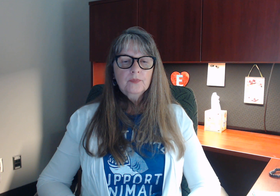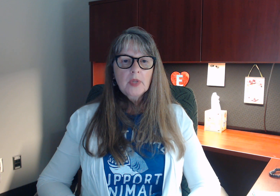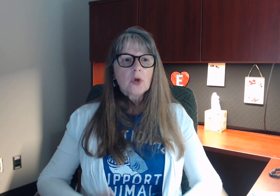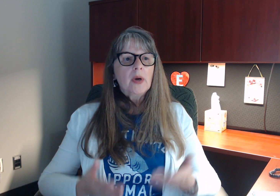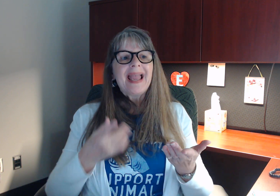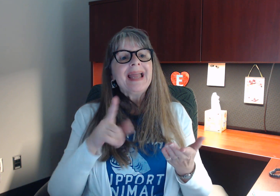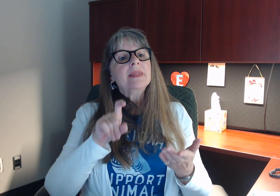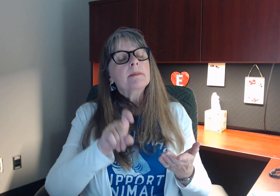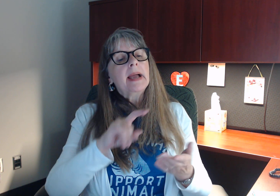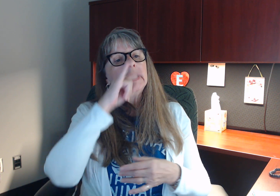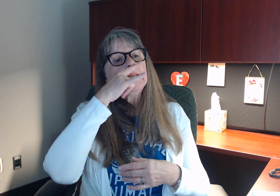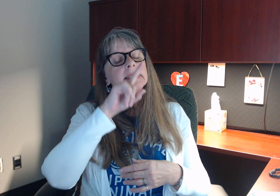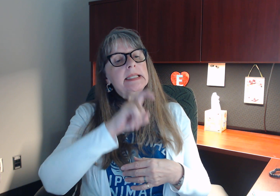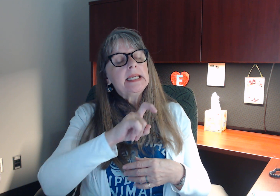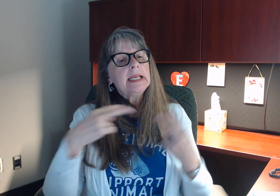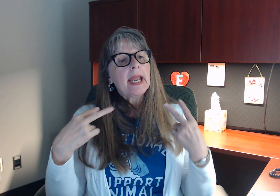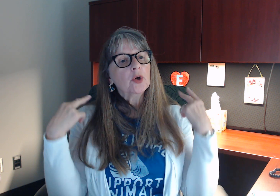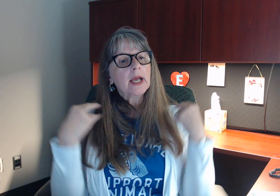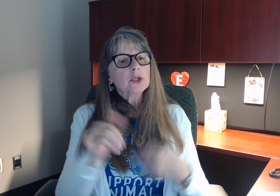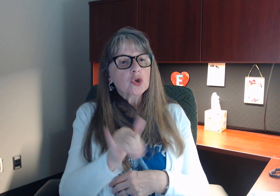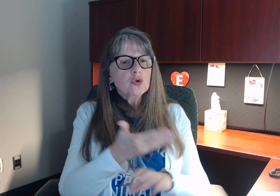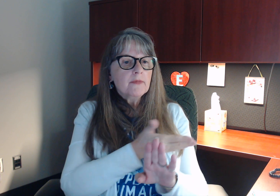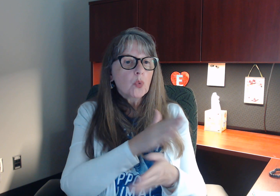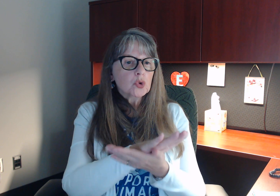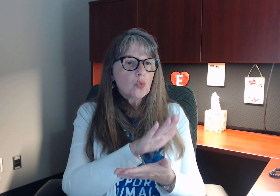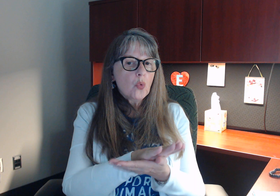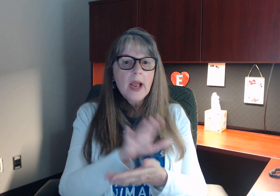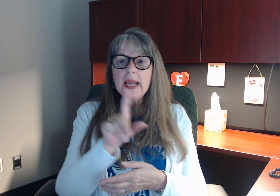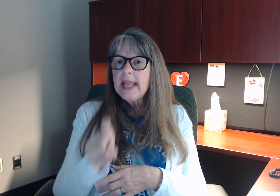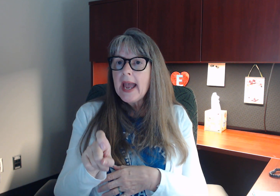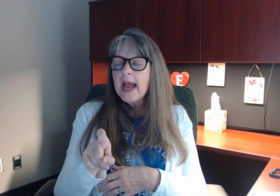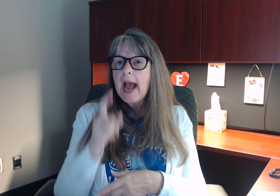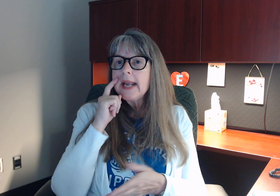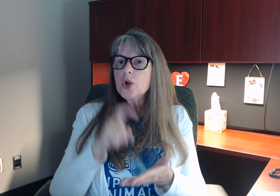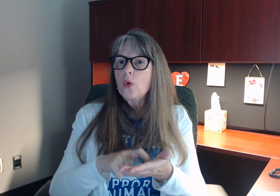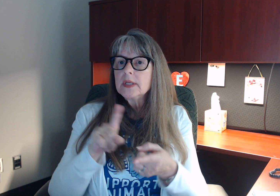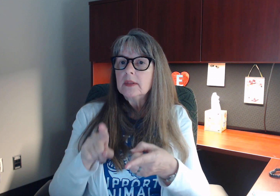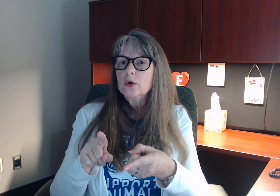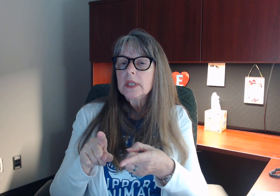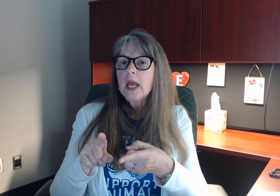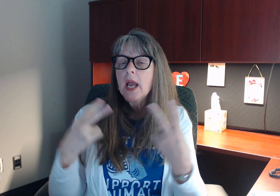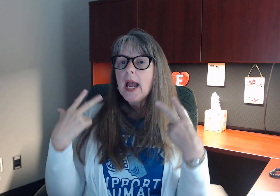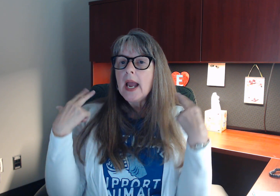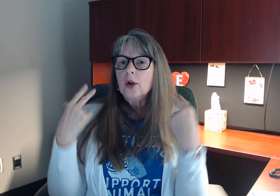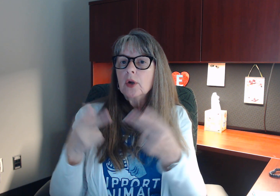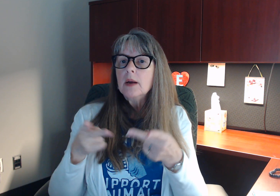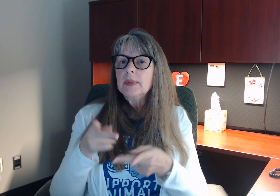So yeah, and then my kids need haircuts too before school. Yeah, I noticed that there's a haircut place